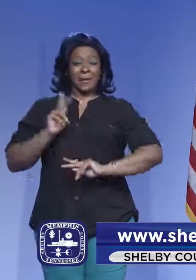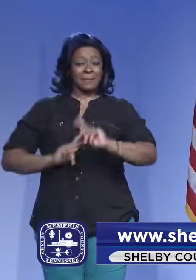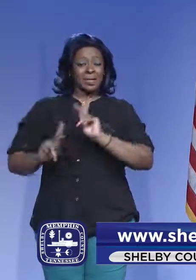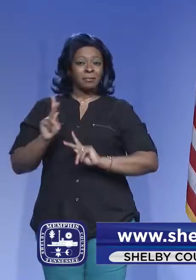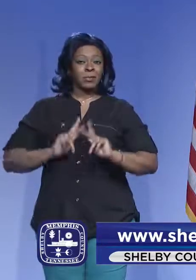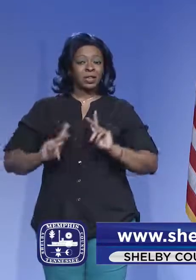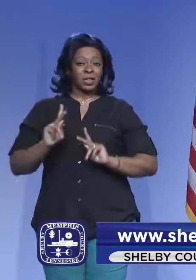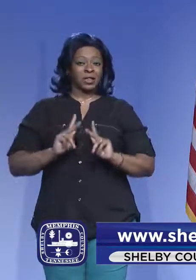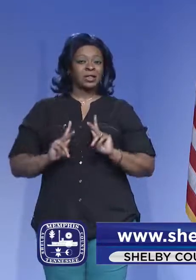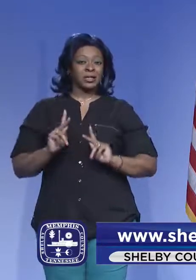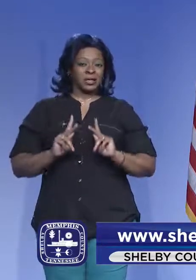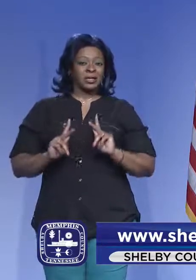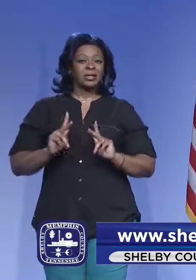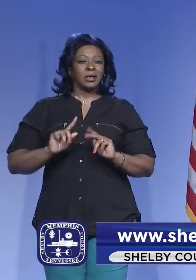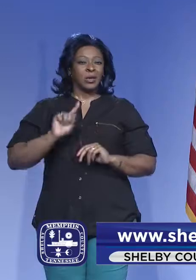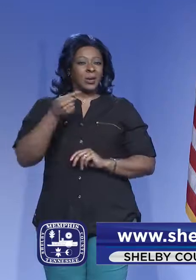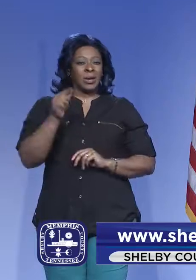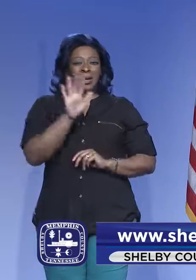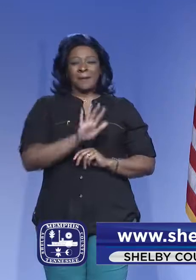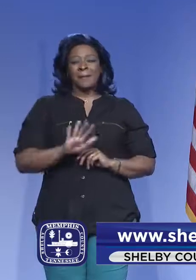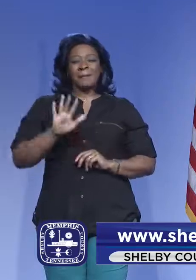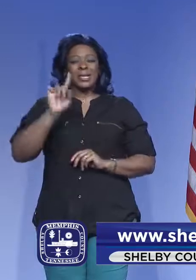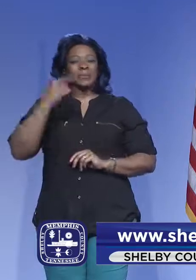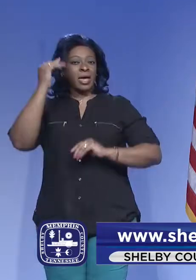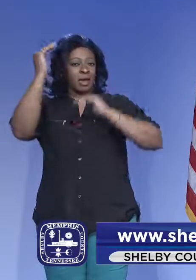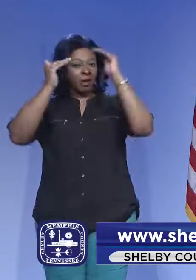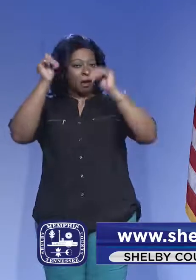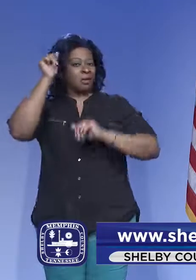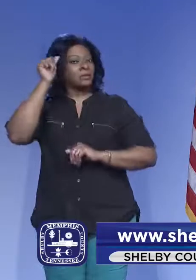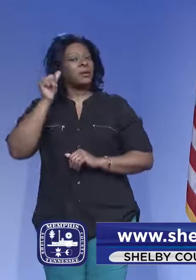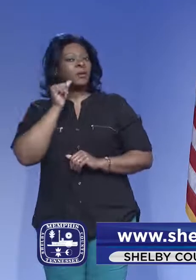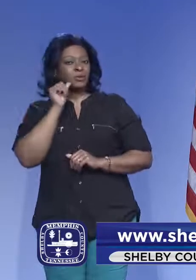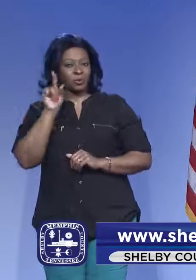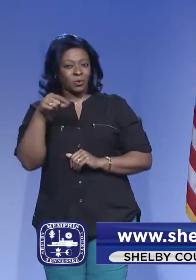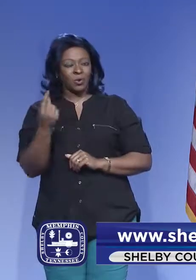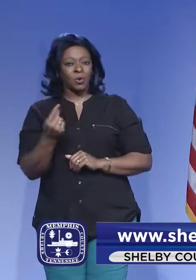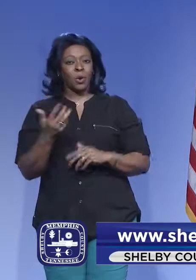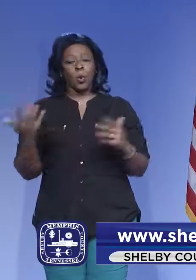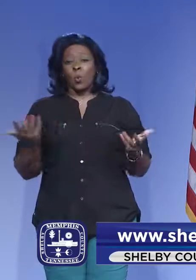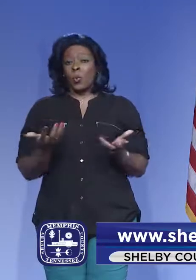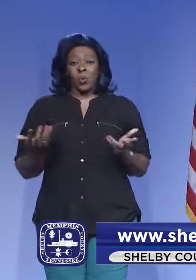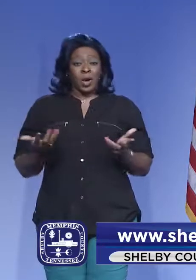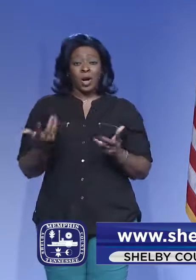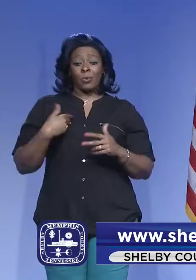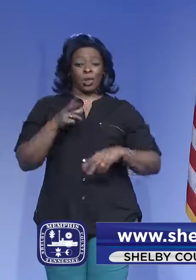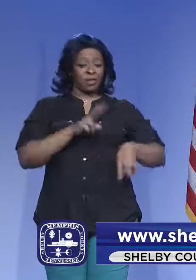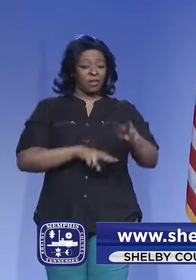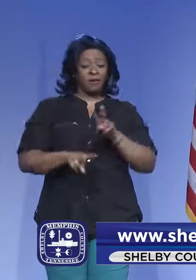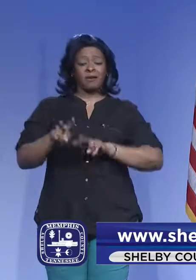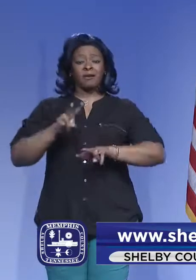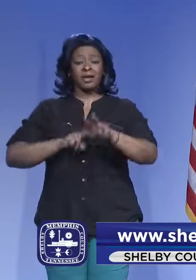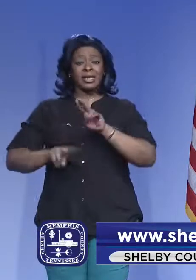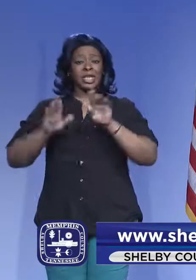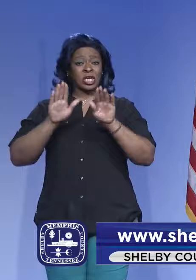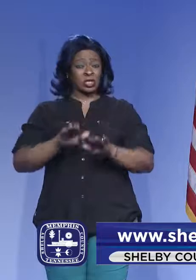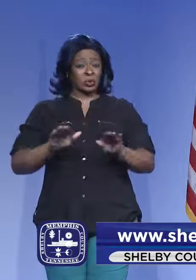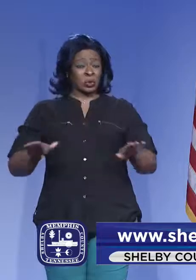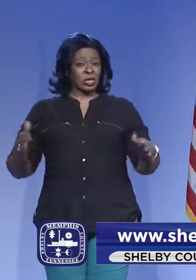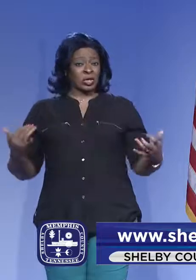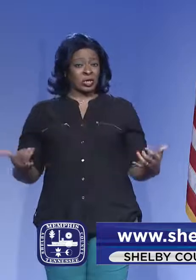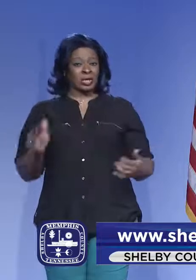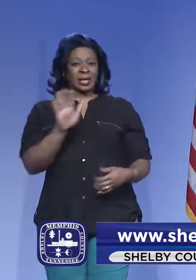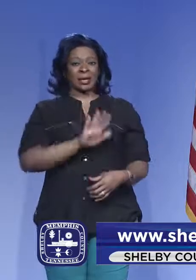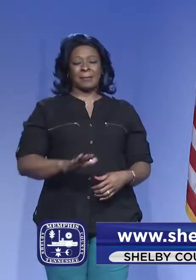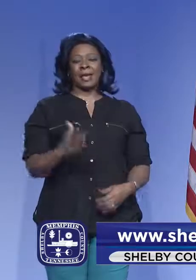people is only about the adults. So what we've looked at in terms of children is